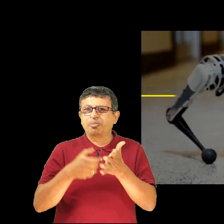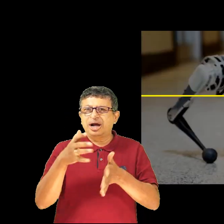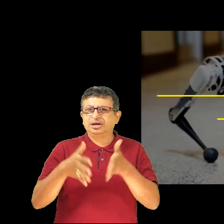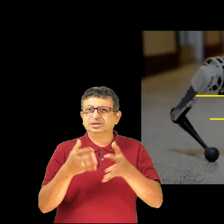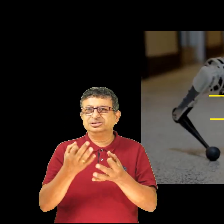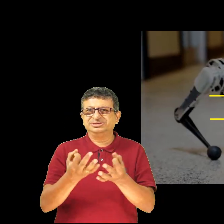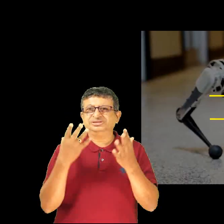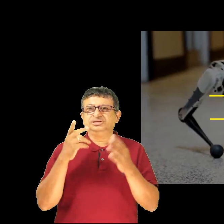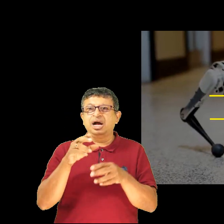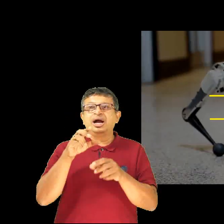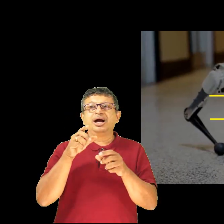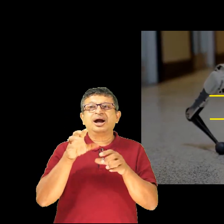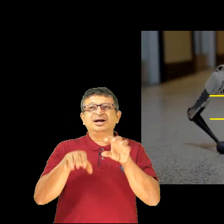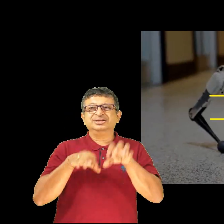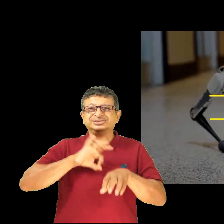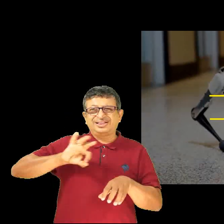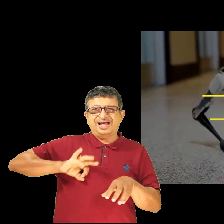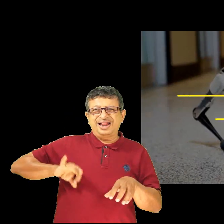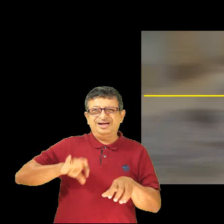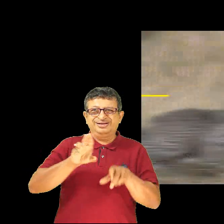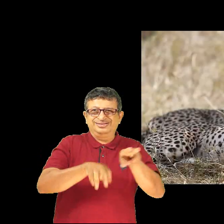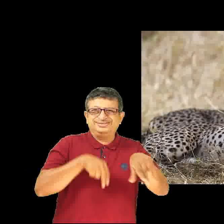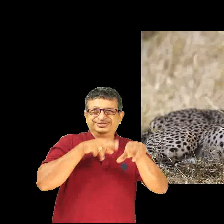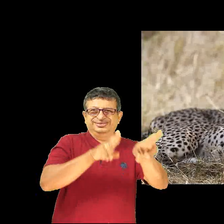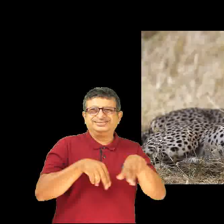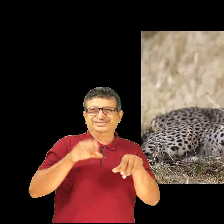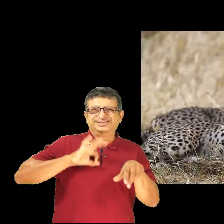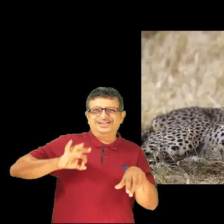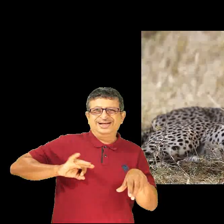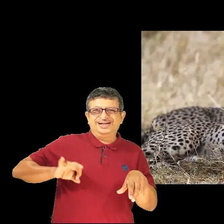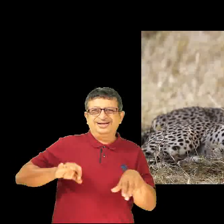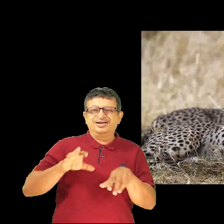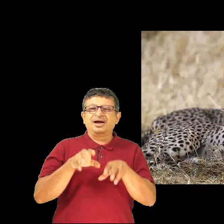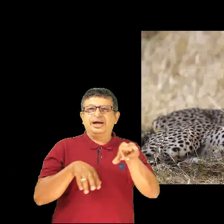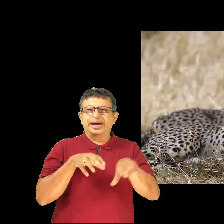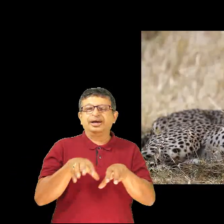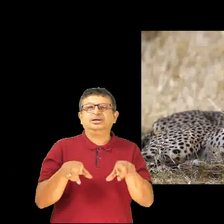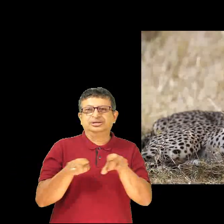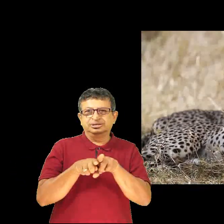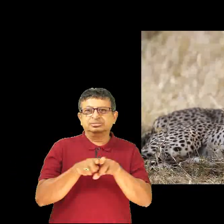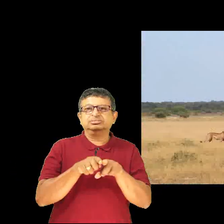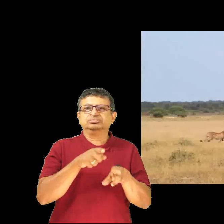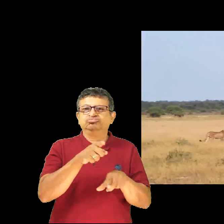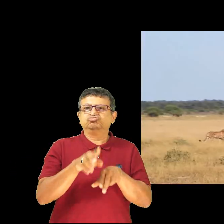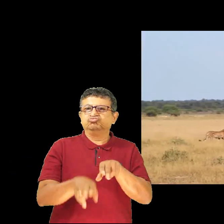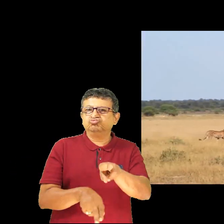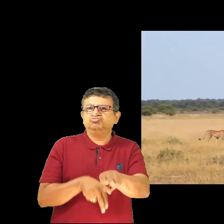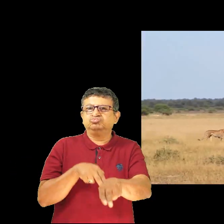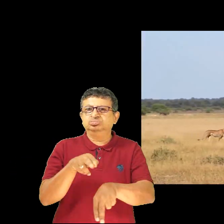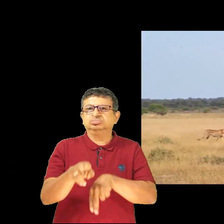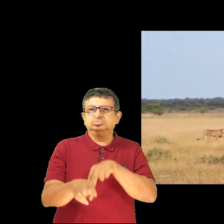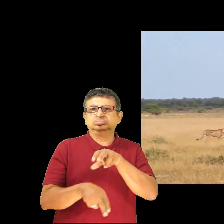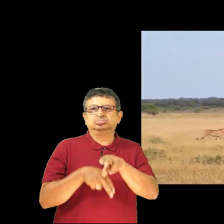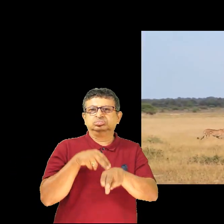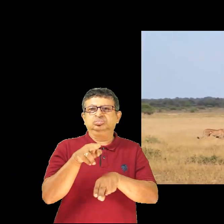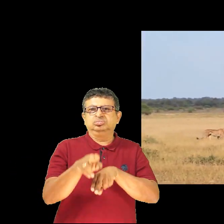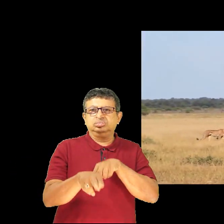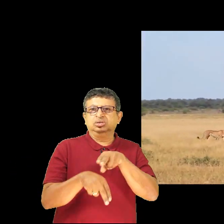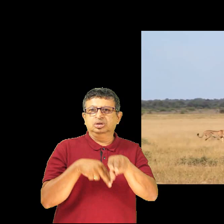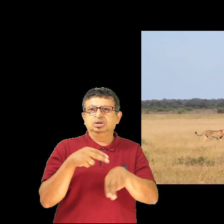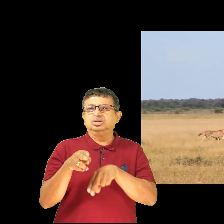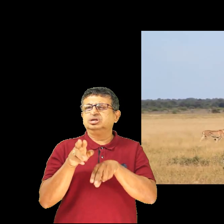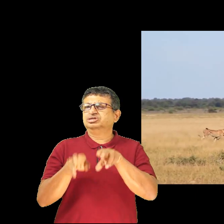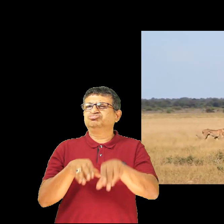3. Cheetah Robot. Cheetahs are known to be the fastest animals in the world, reaching speeds of about 110